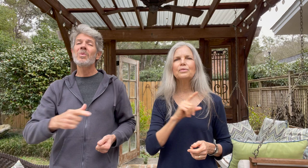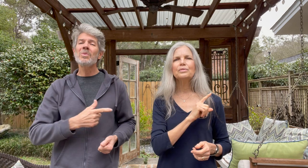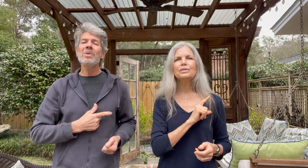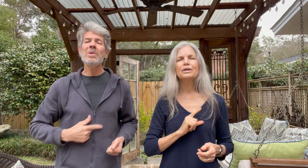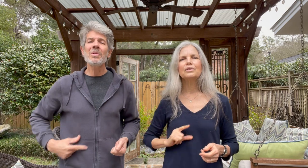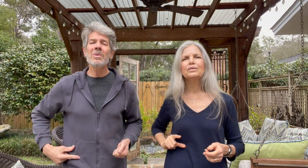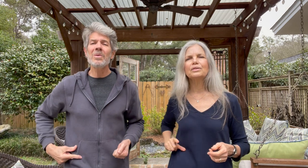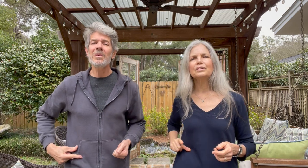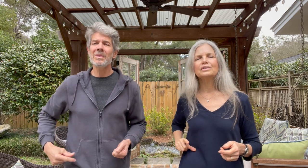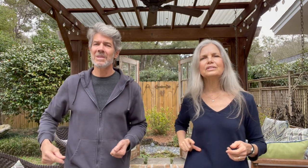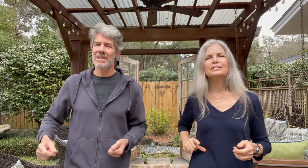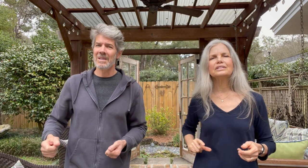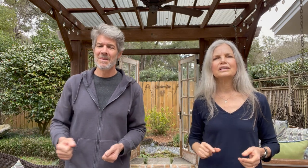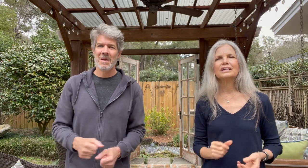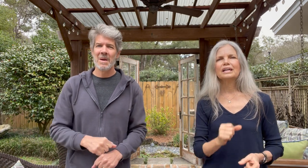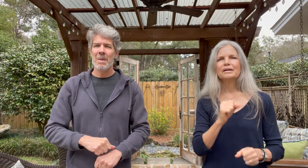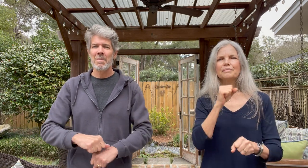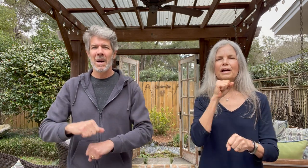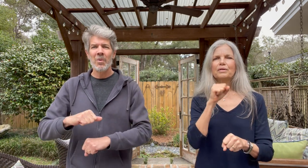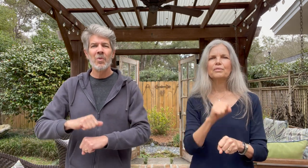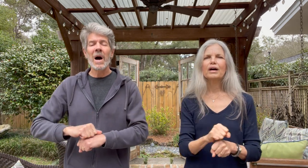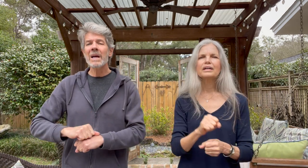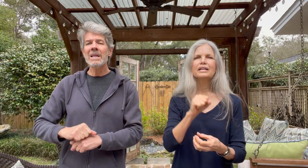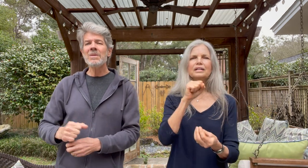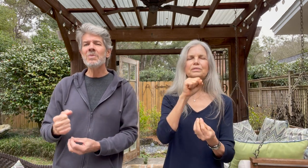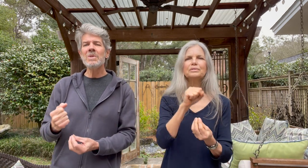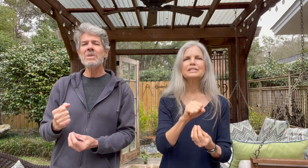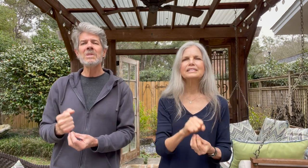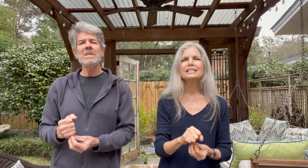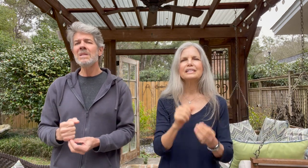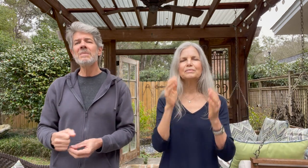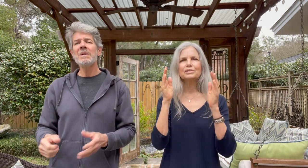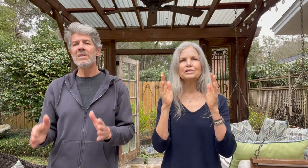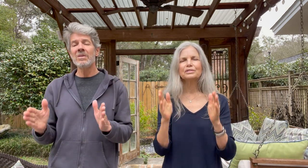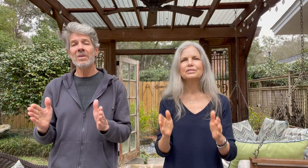Oh Lord, my rock and redeemer,